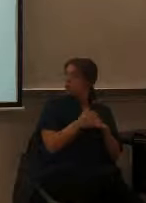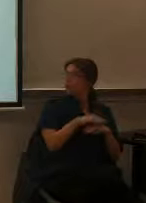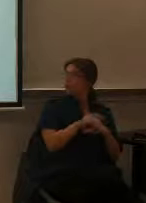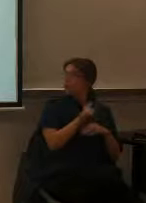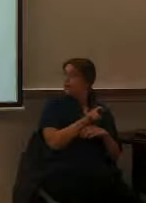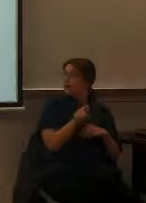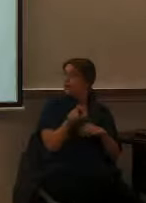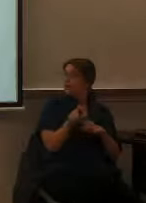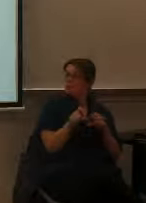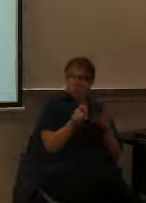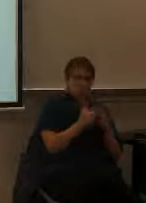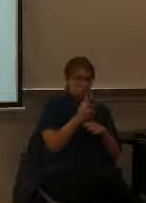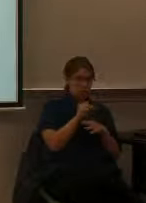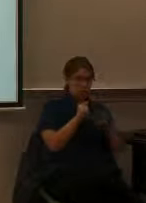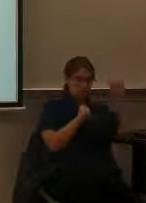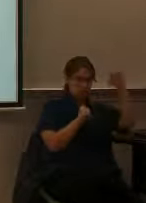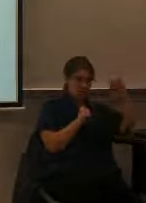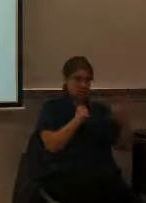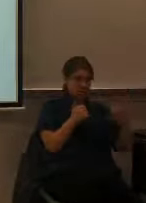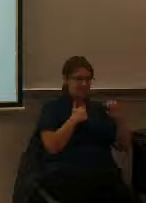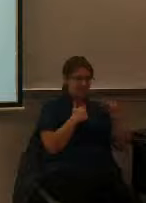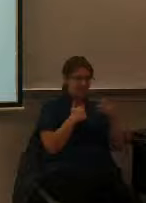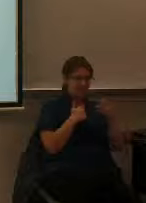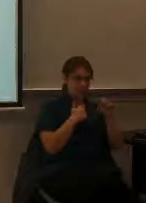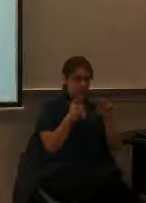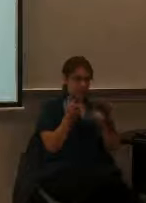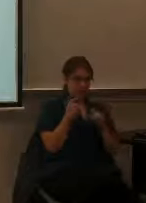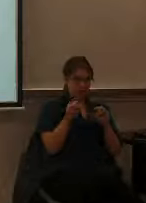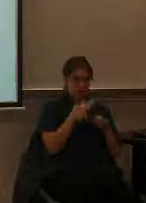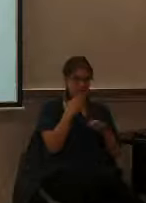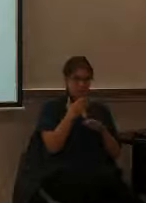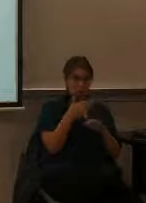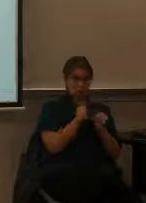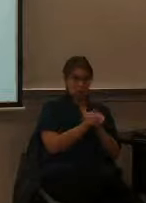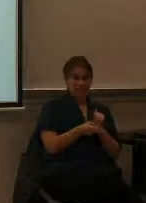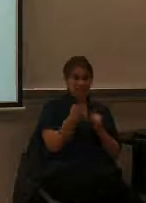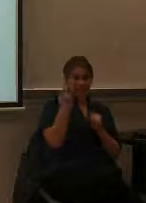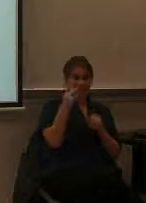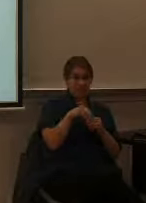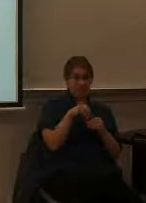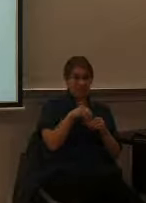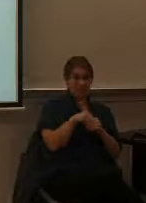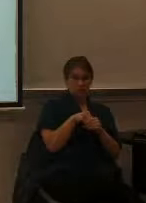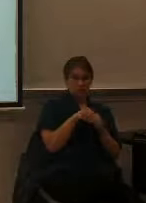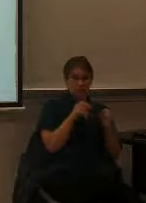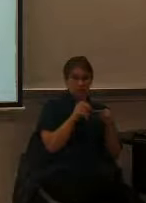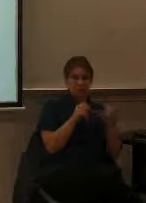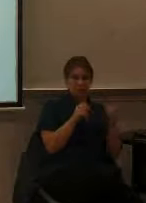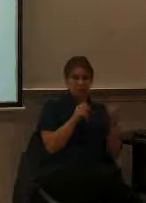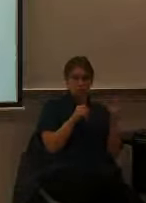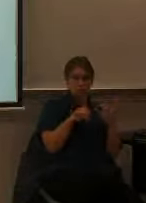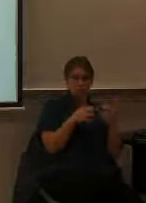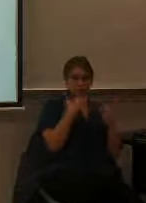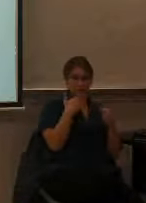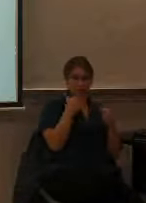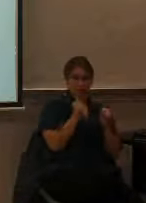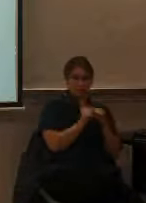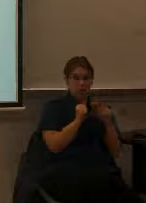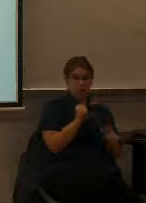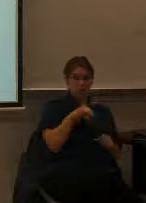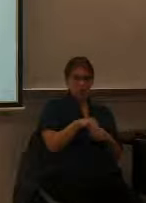concentration, the growth rate on the Y. And we had a species 1 that did well at high concentrations, and a species 2 that did better at